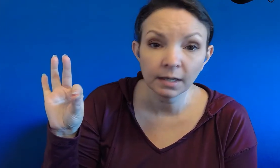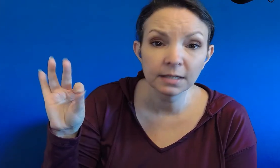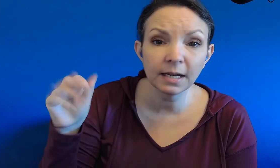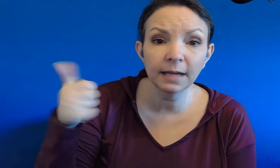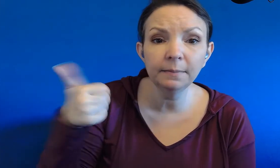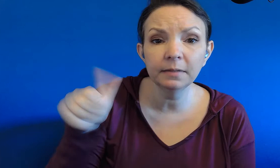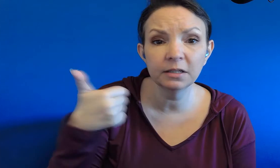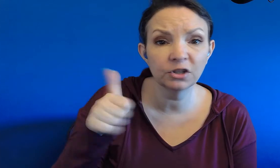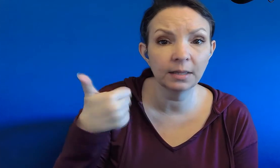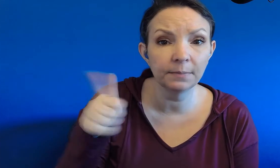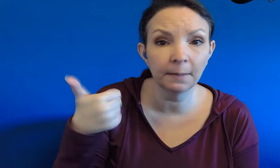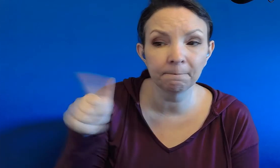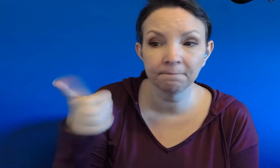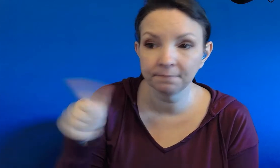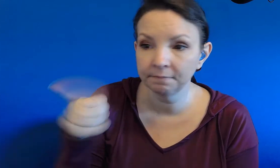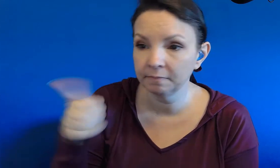10, it just thumbs up. 10.